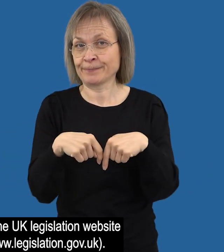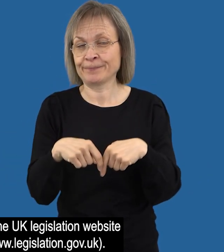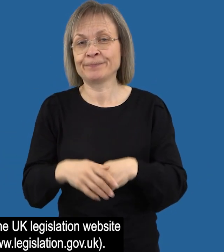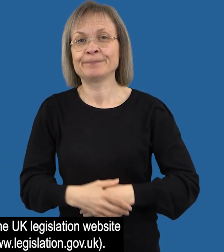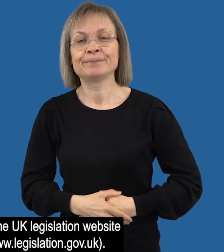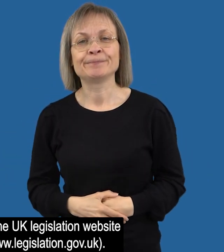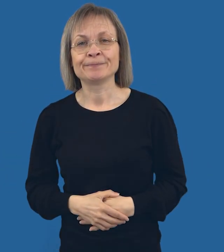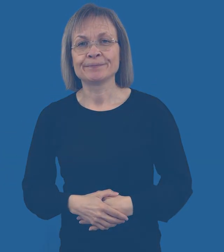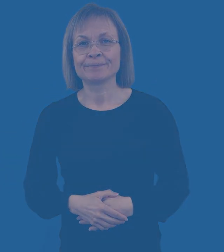www.legislation.gov.uk.